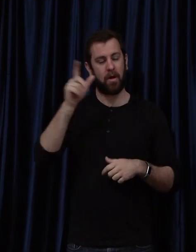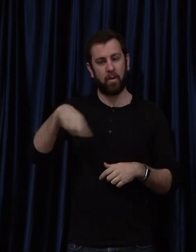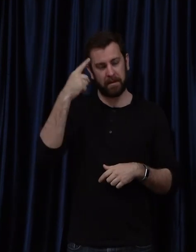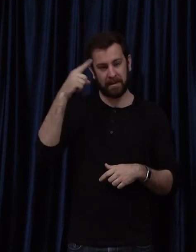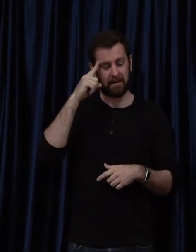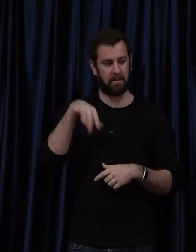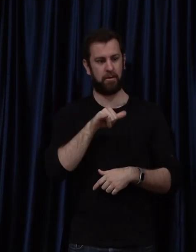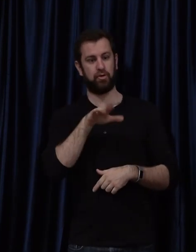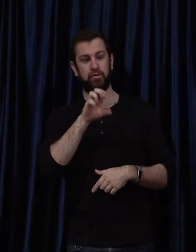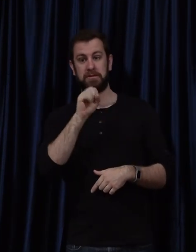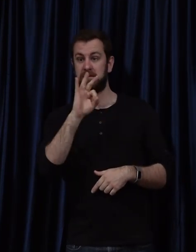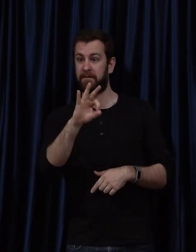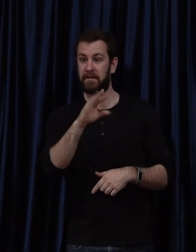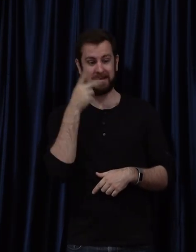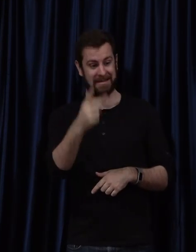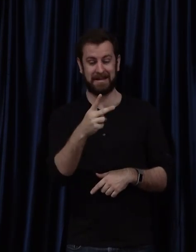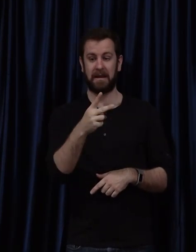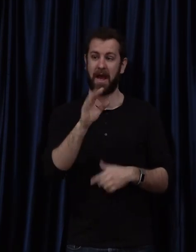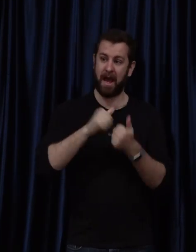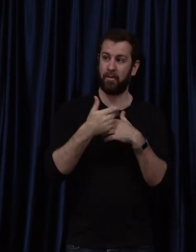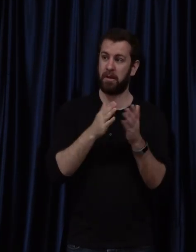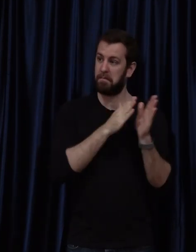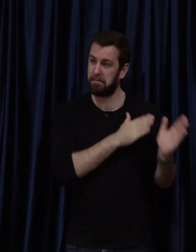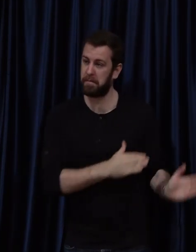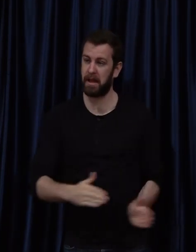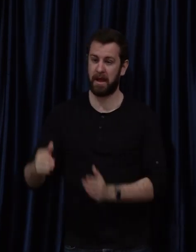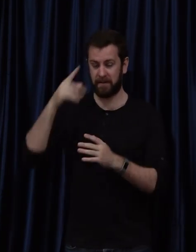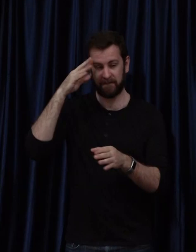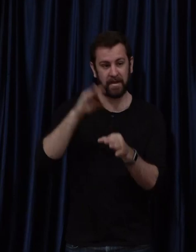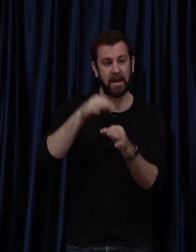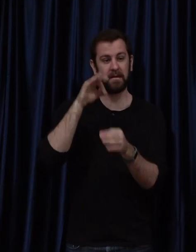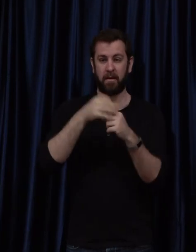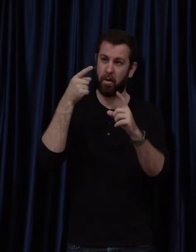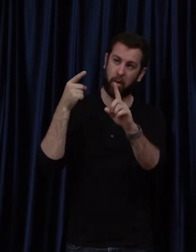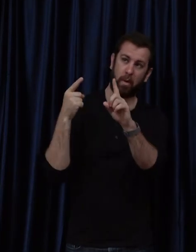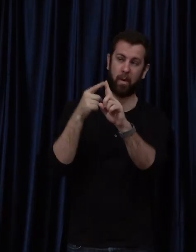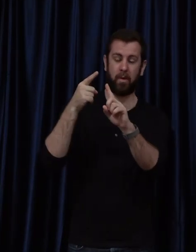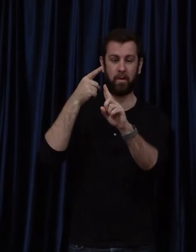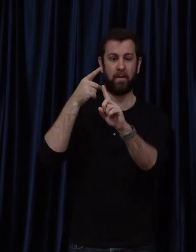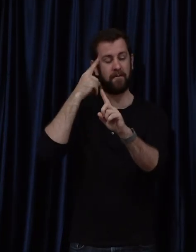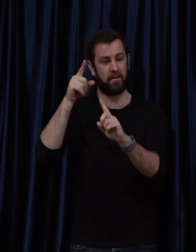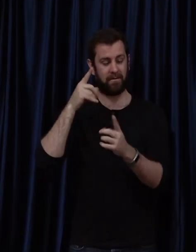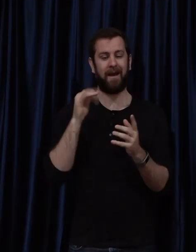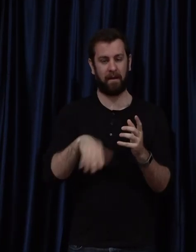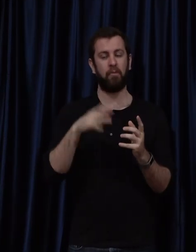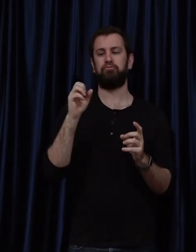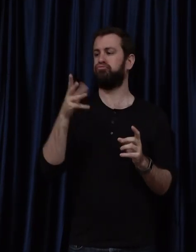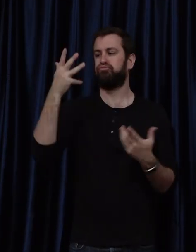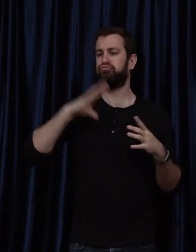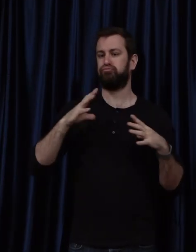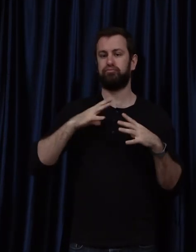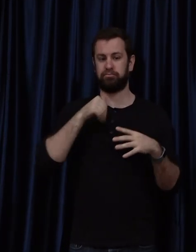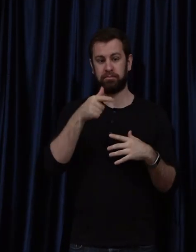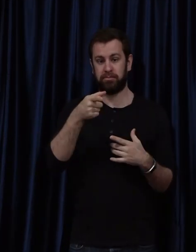Yusuf when he seen how the plan of fate, destiny and taqdeer played out? He said, I've got no gripe with